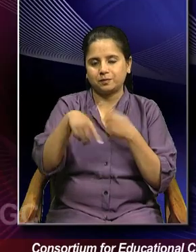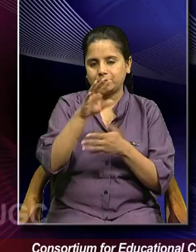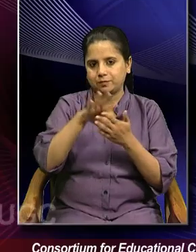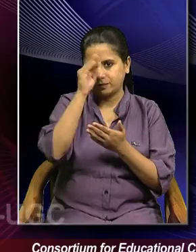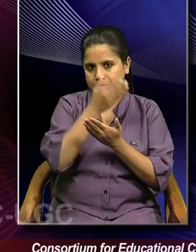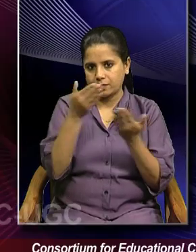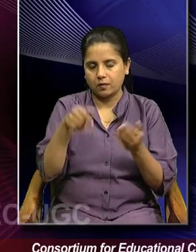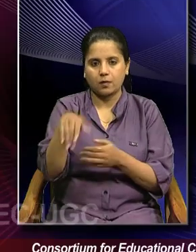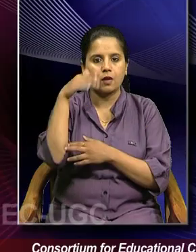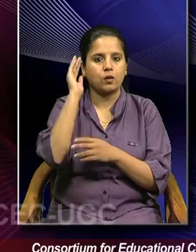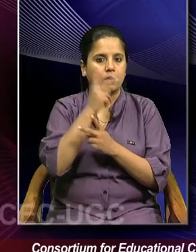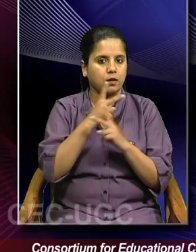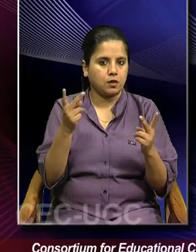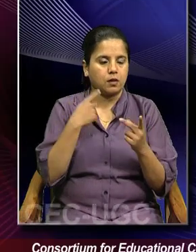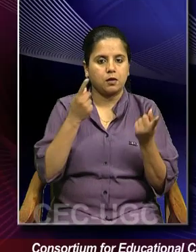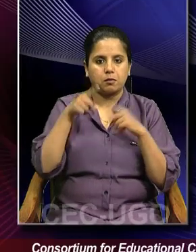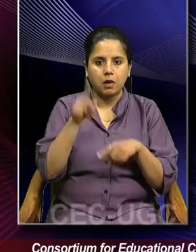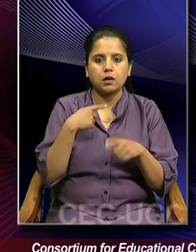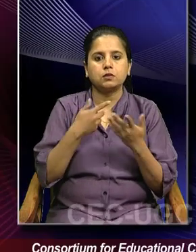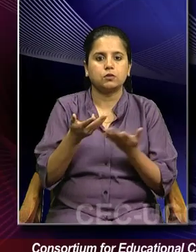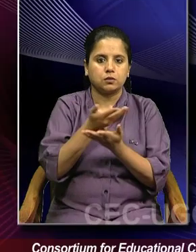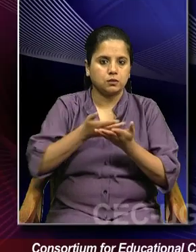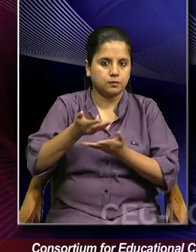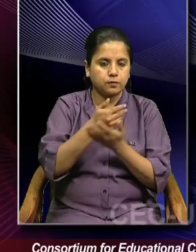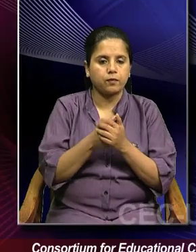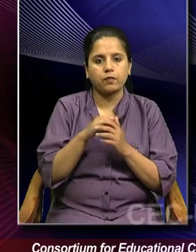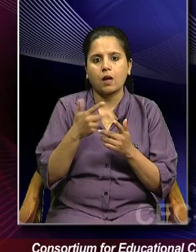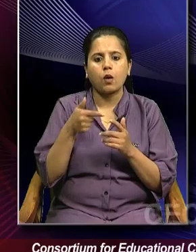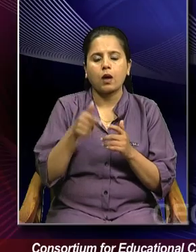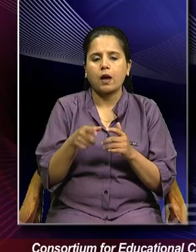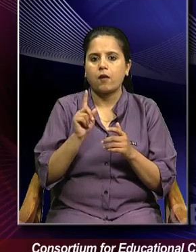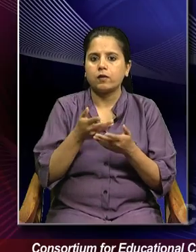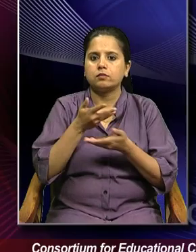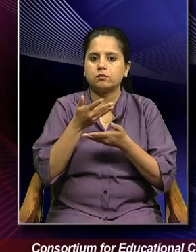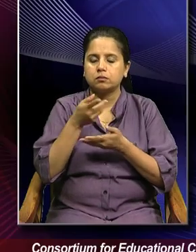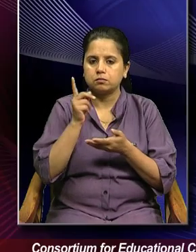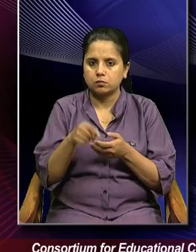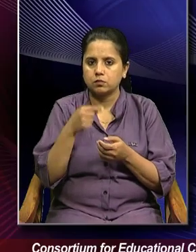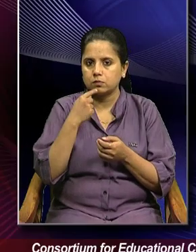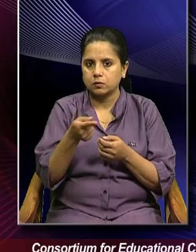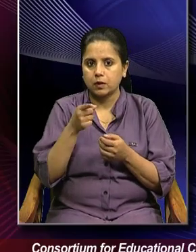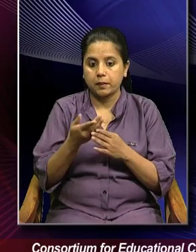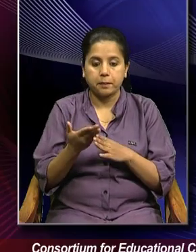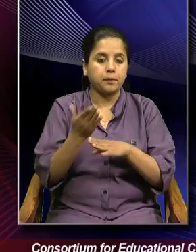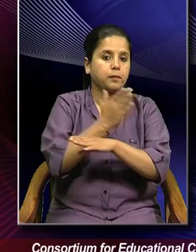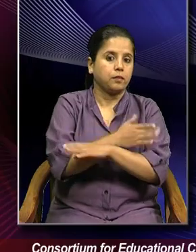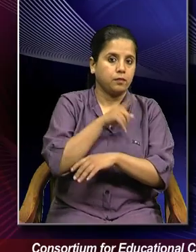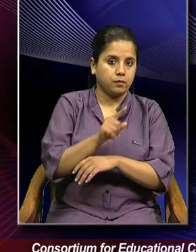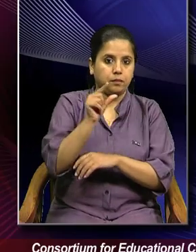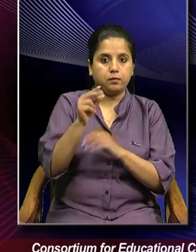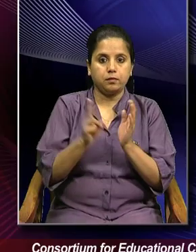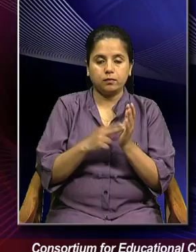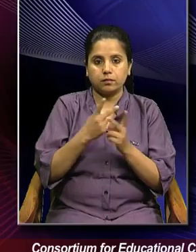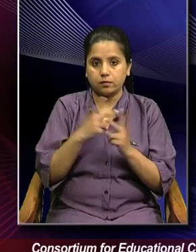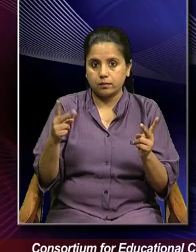this lecture, we shall have a special discussion on the 4 United